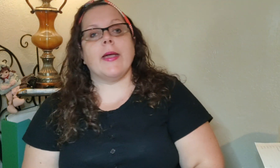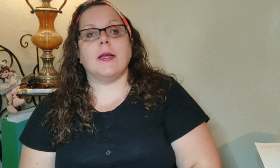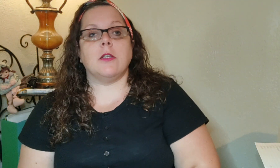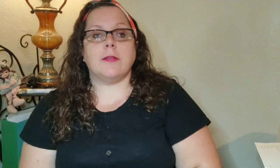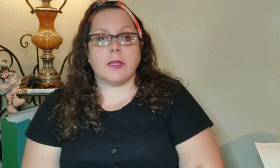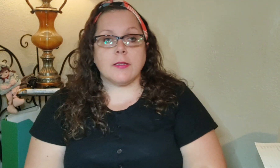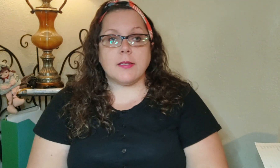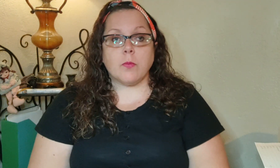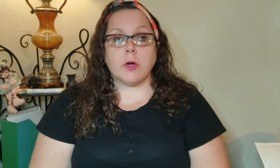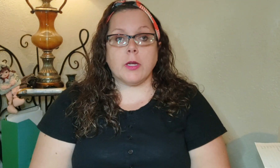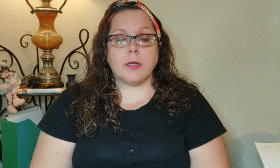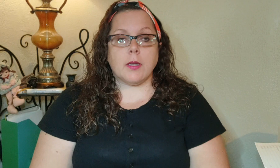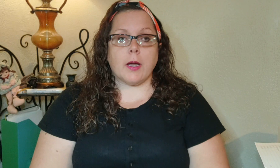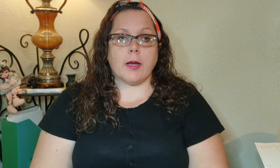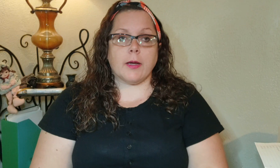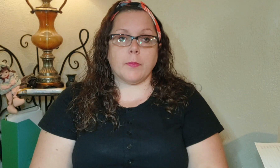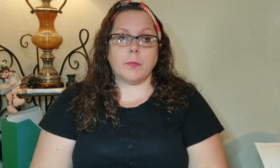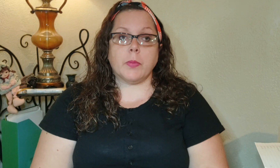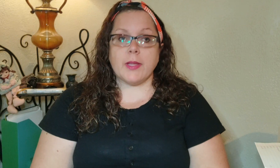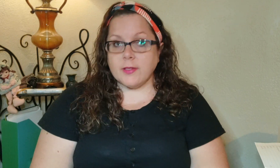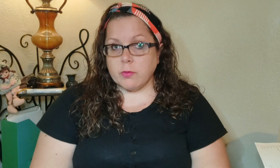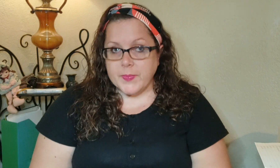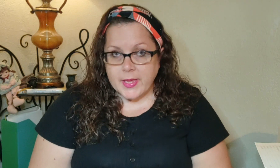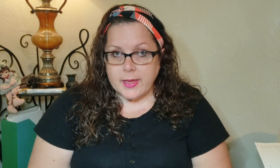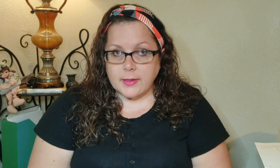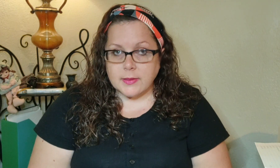And you're telling someone, please repeat.